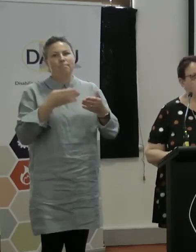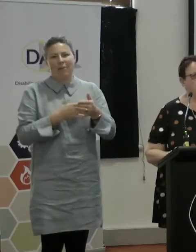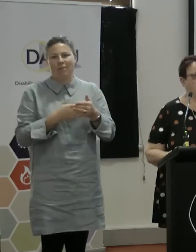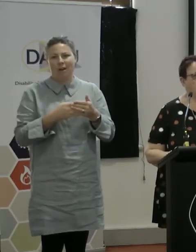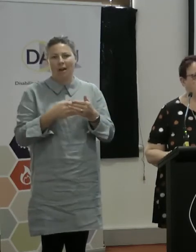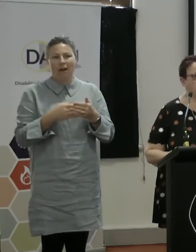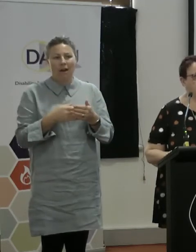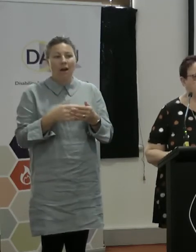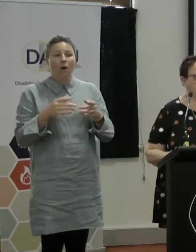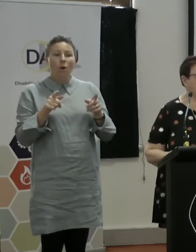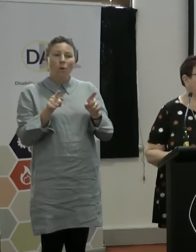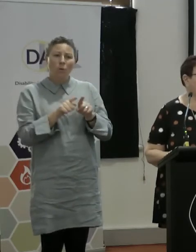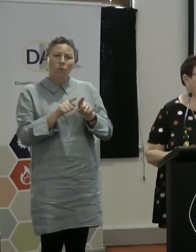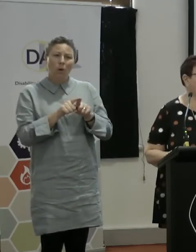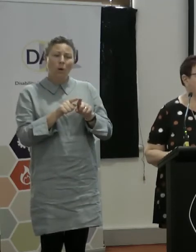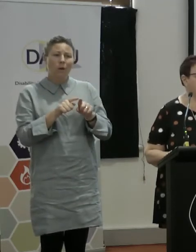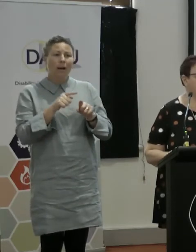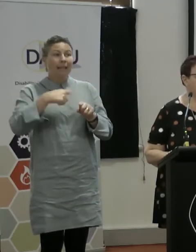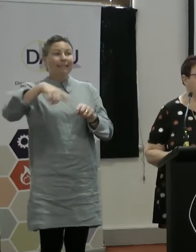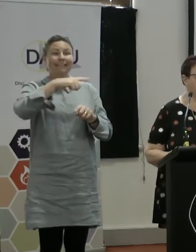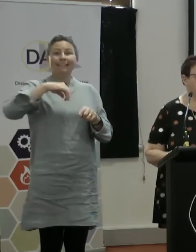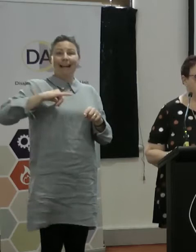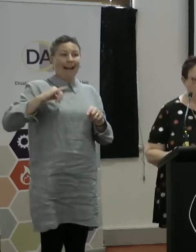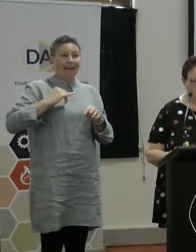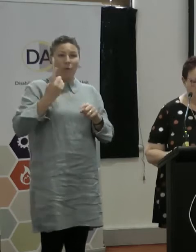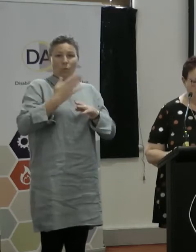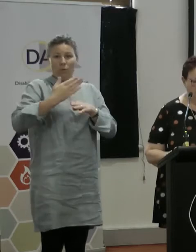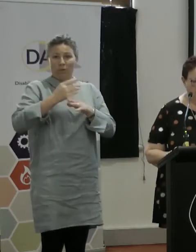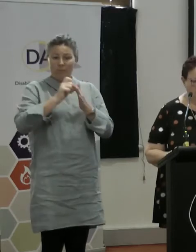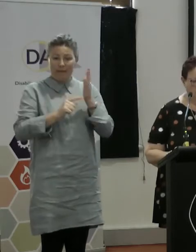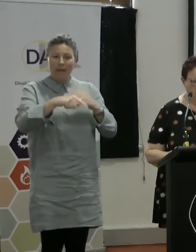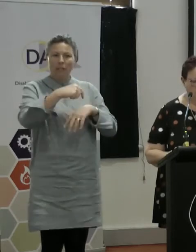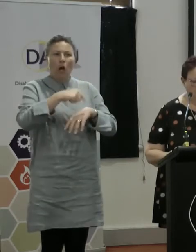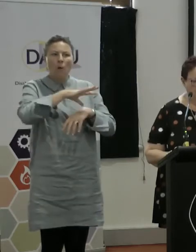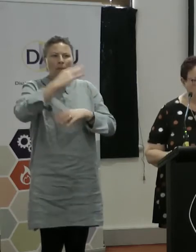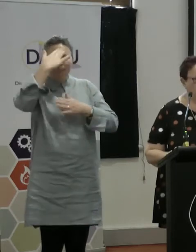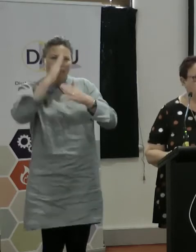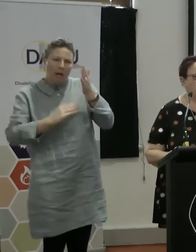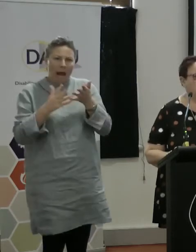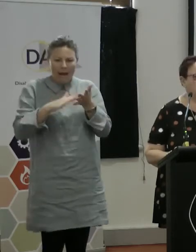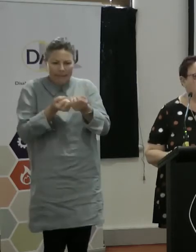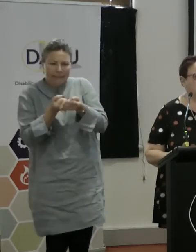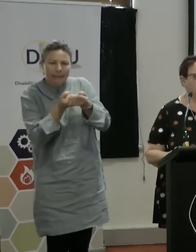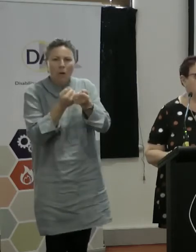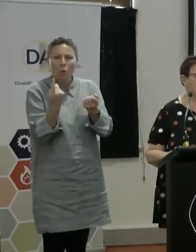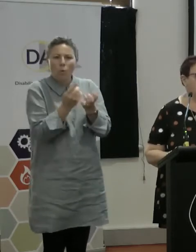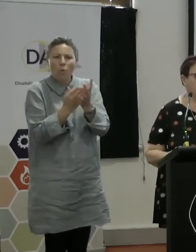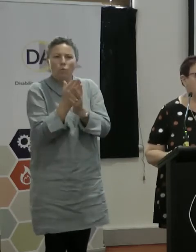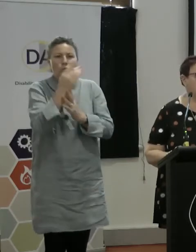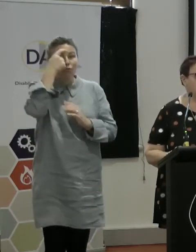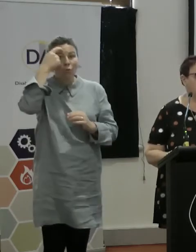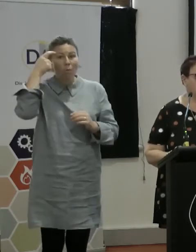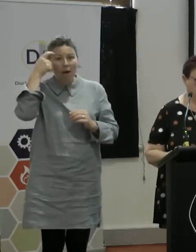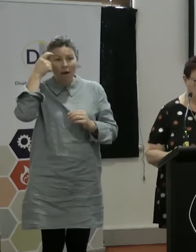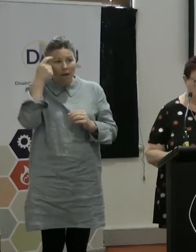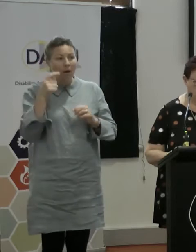of trauma-informed workforce in the disability sector, and there were signs were not acknowledged. Signs